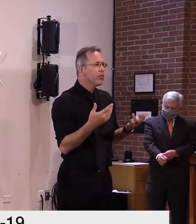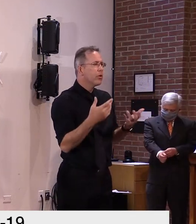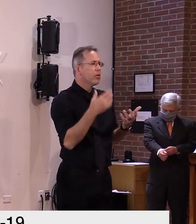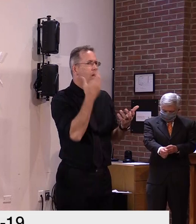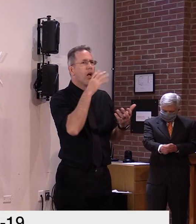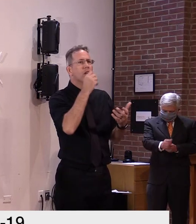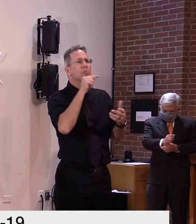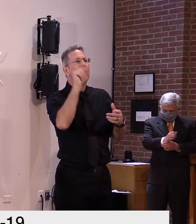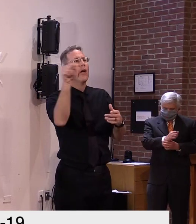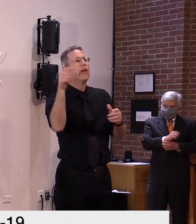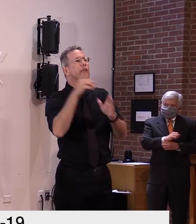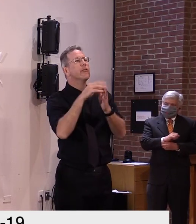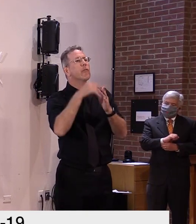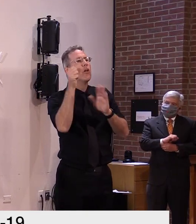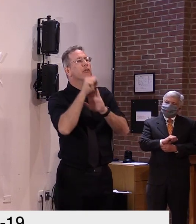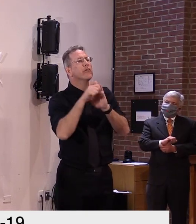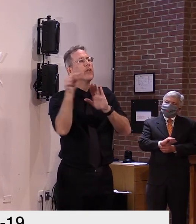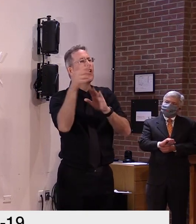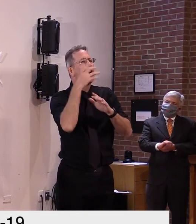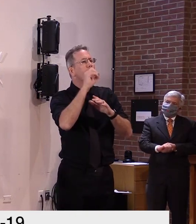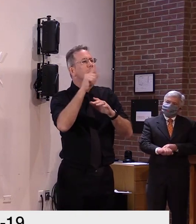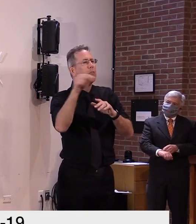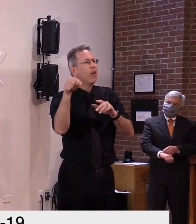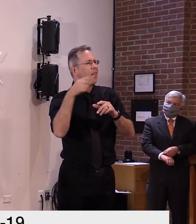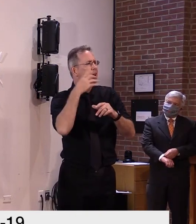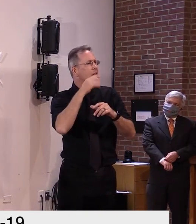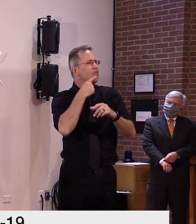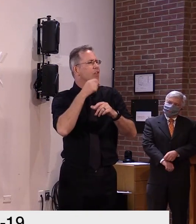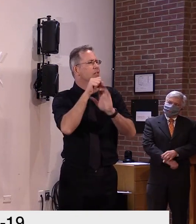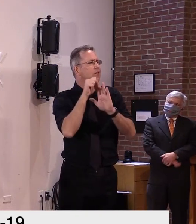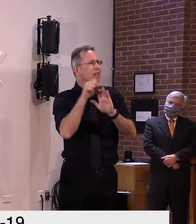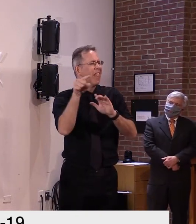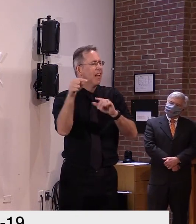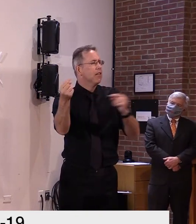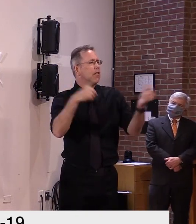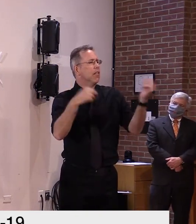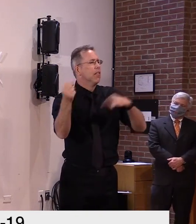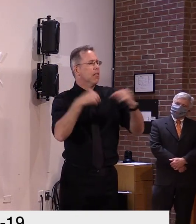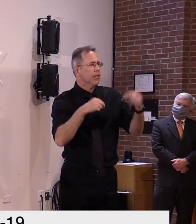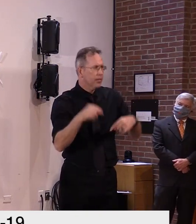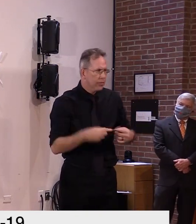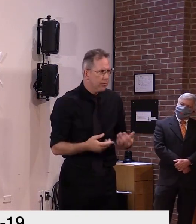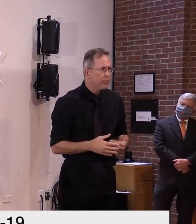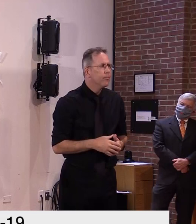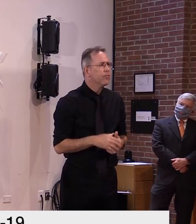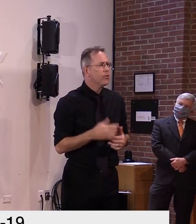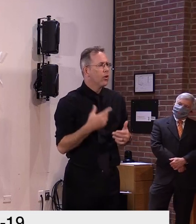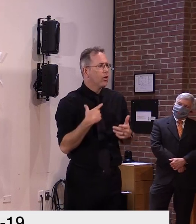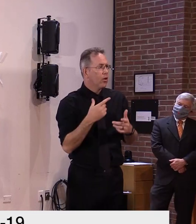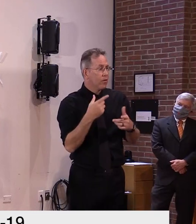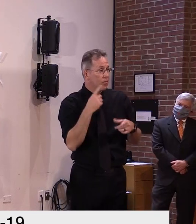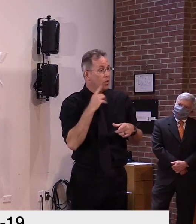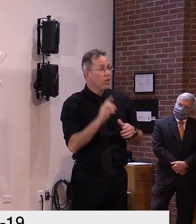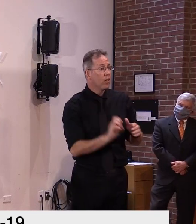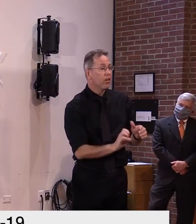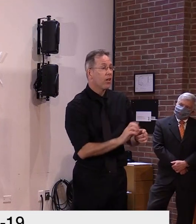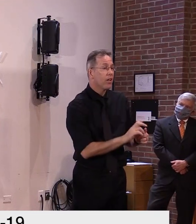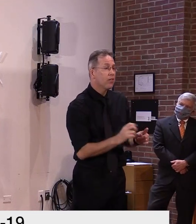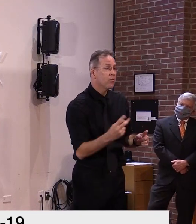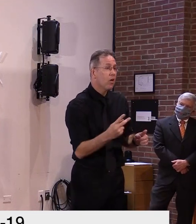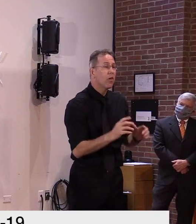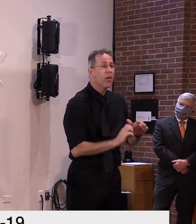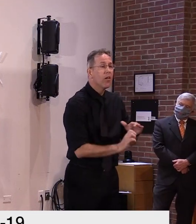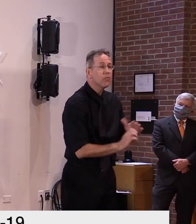is. What we thought about with the elementary and high school populations is, again, that they are